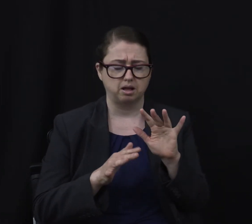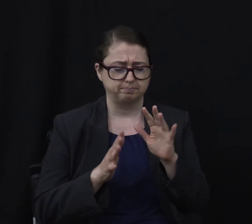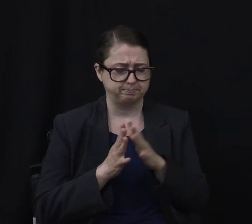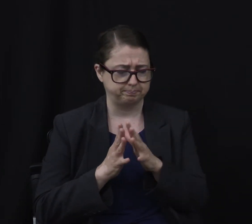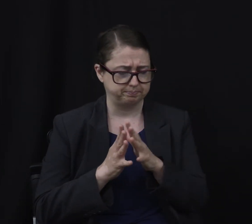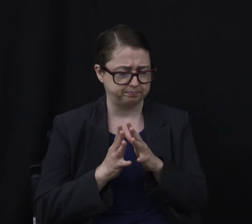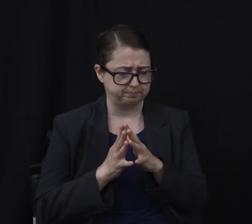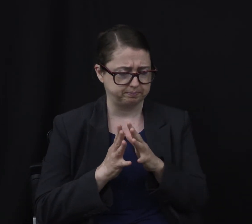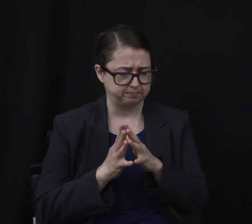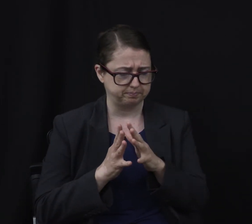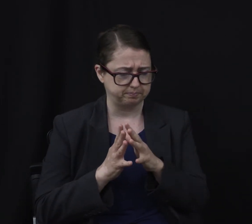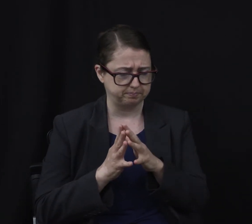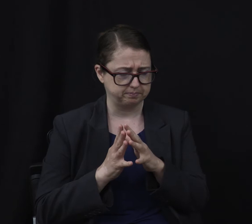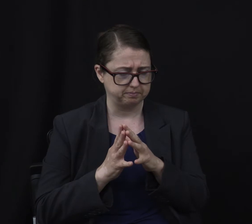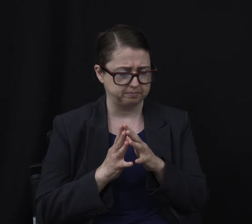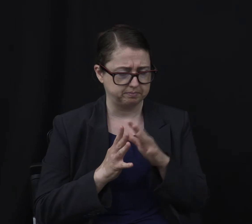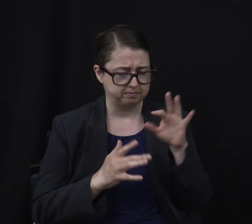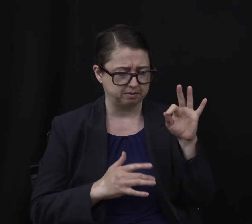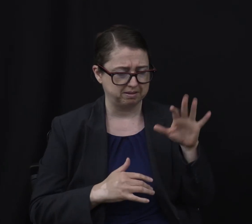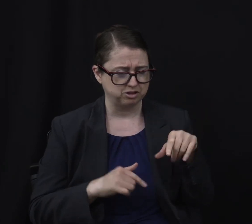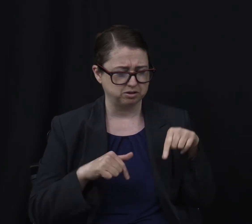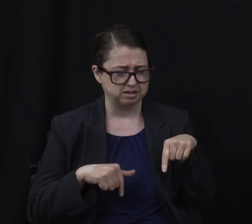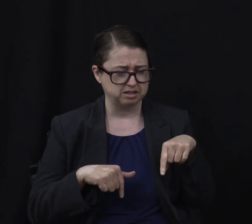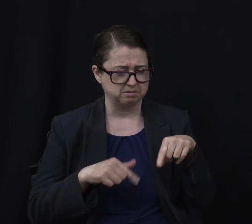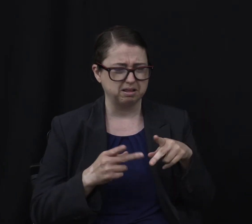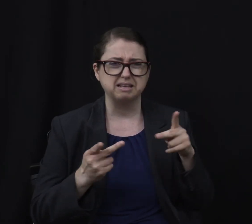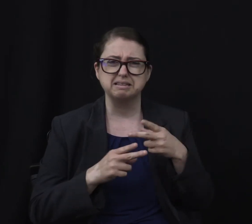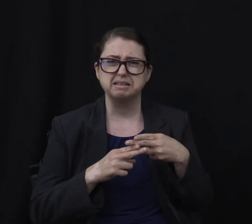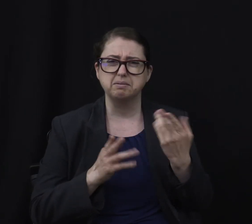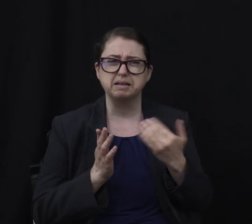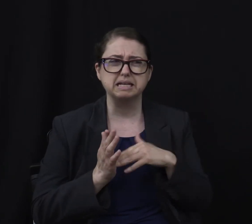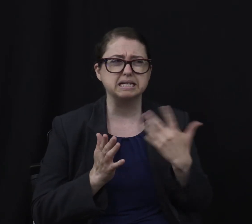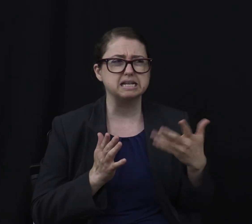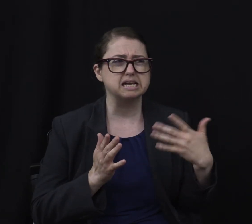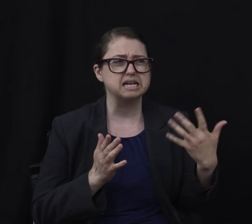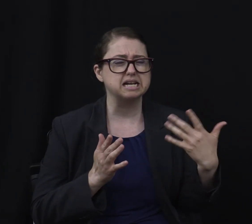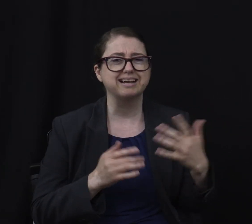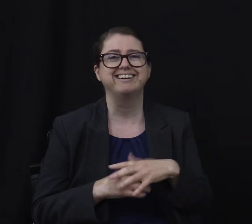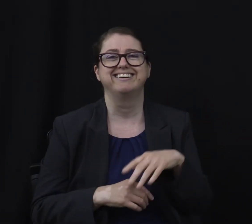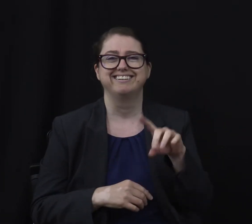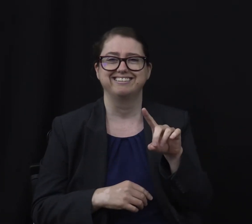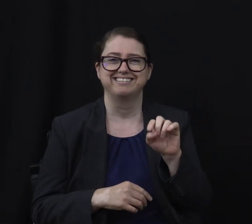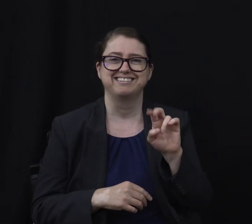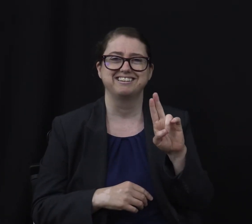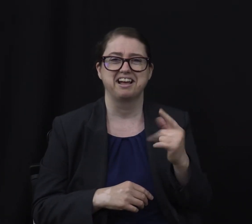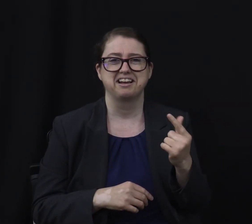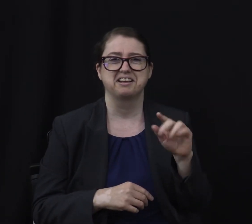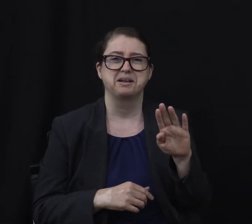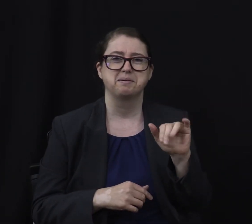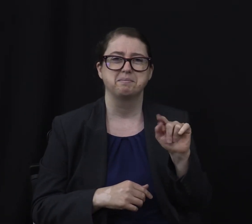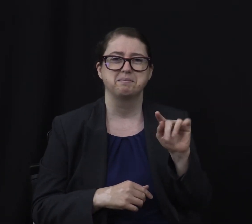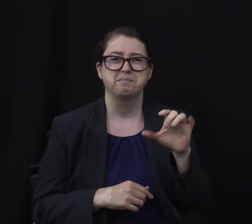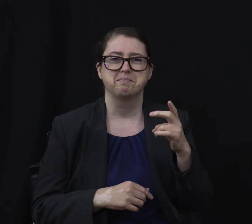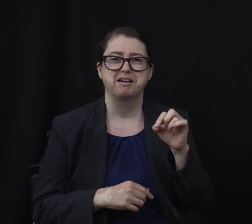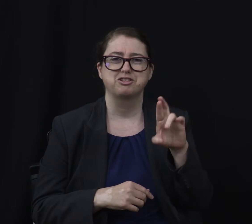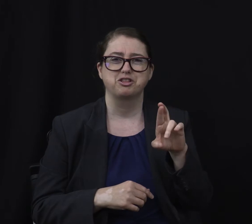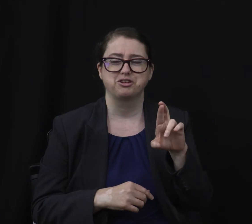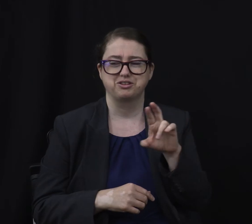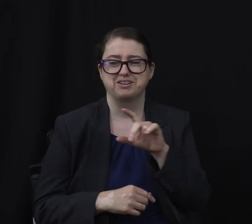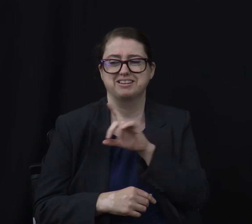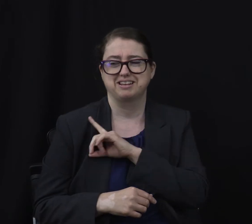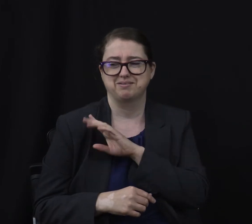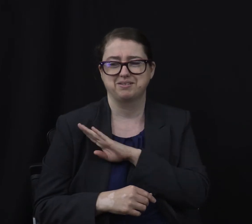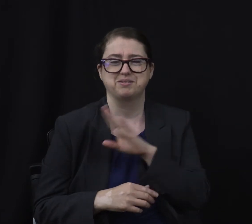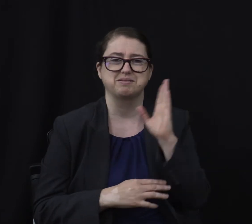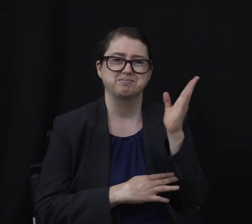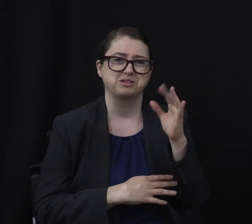the pastor of this place. What's his name again? Doug Batchelor, yes. Doug Batchelor will also be speaking, so we're